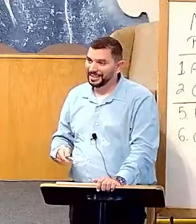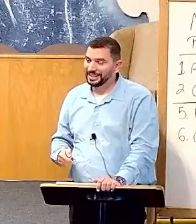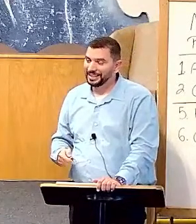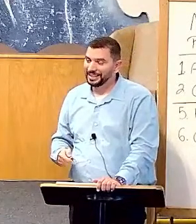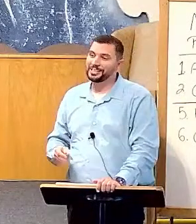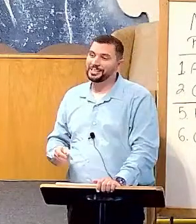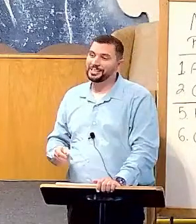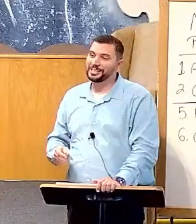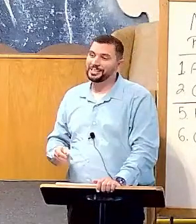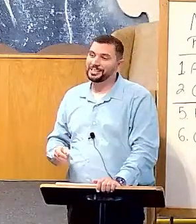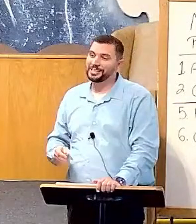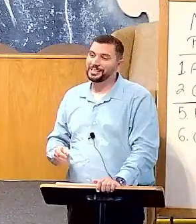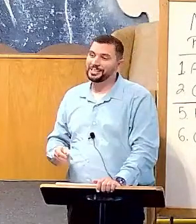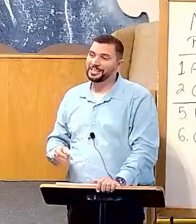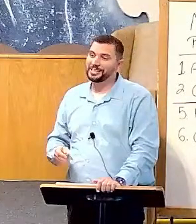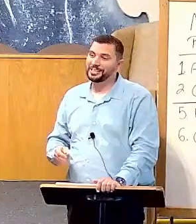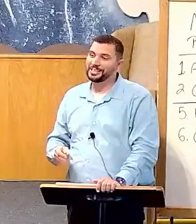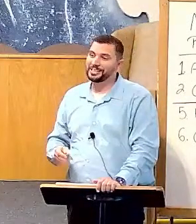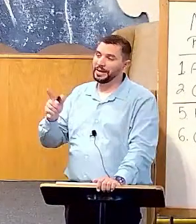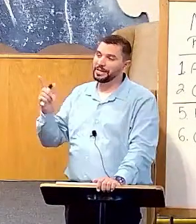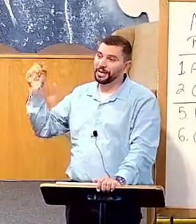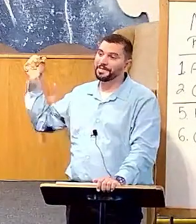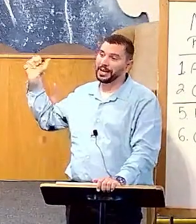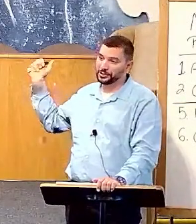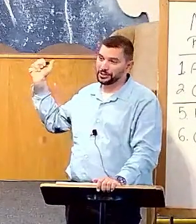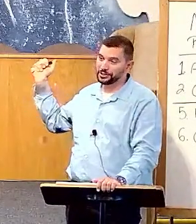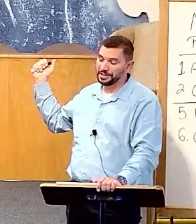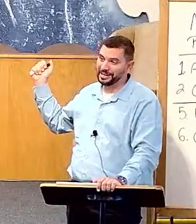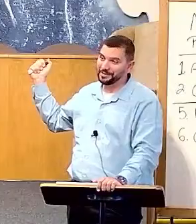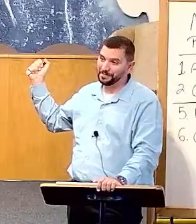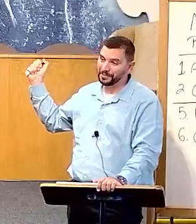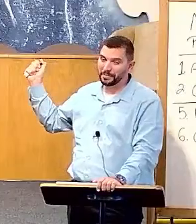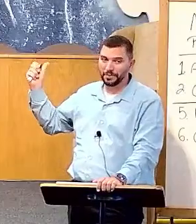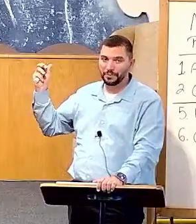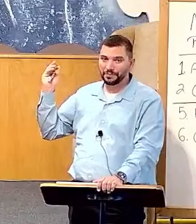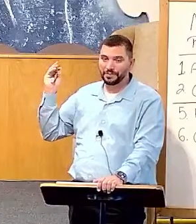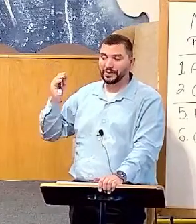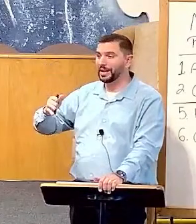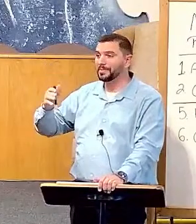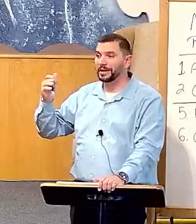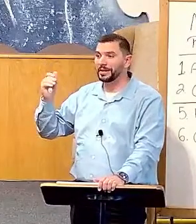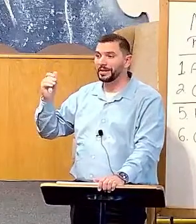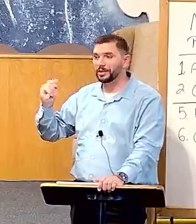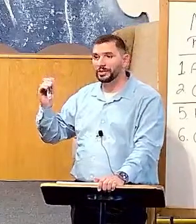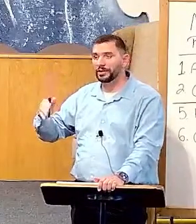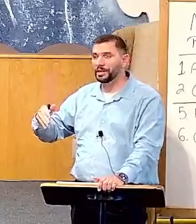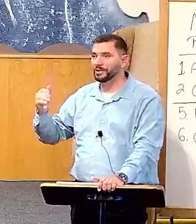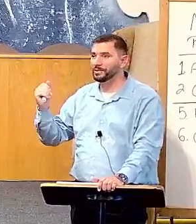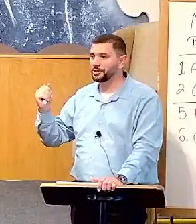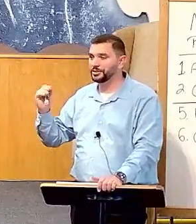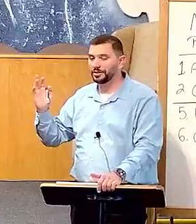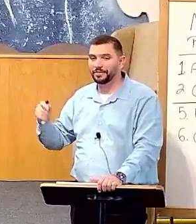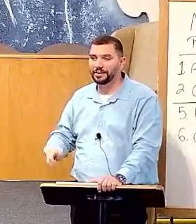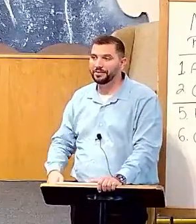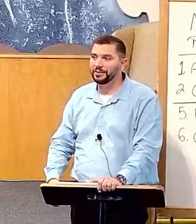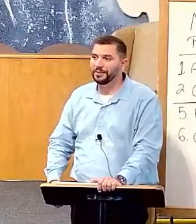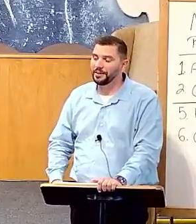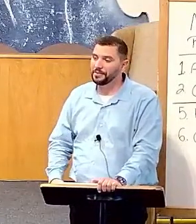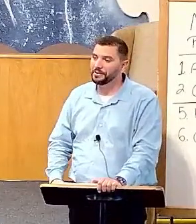Yeah, so he's the pastor, Wayne Mathon, he's the pastor of that church there, but very like-minded church. You go to either church, you're going to find a very